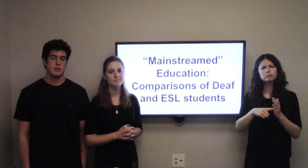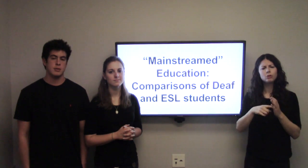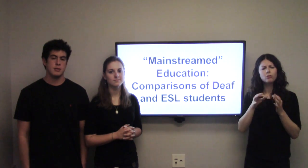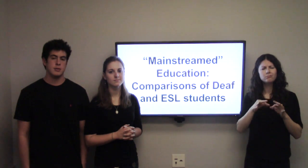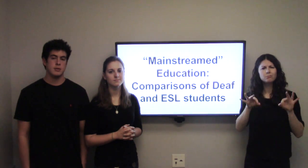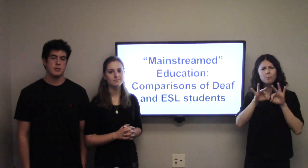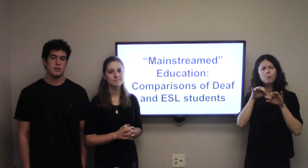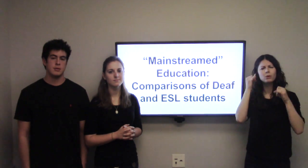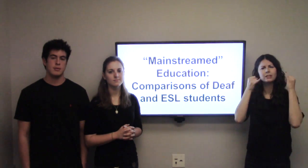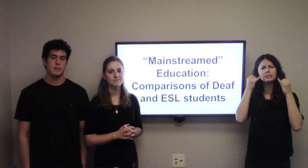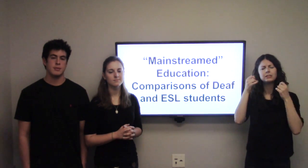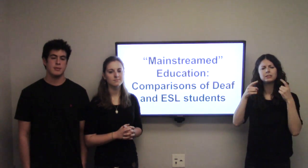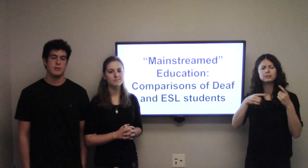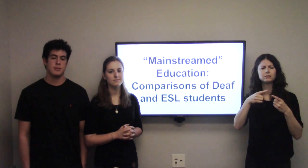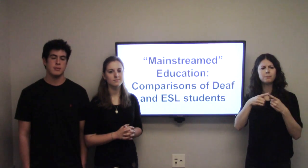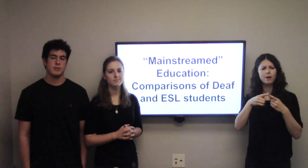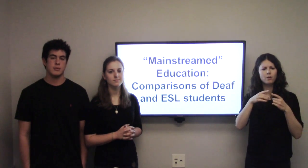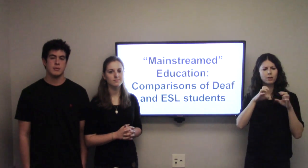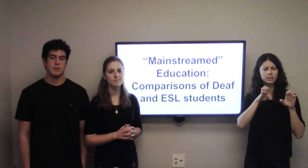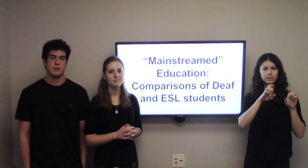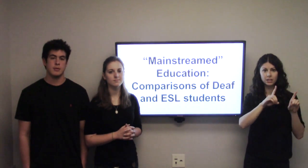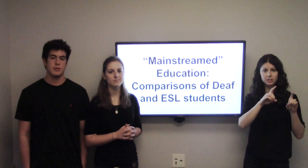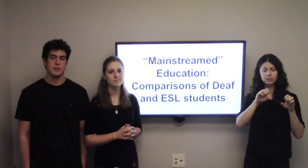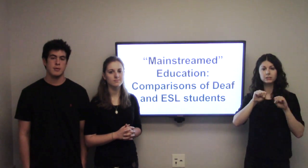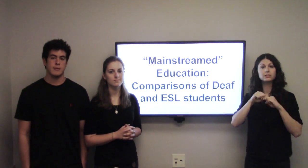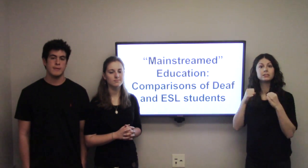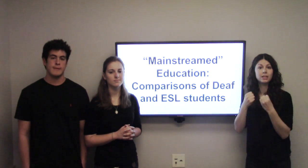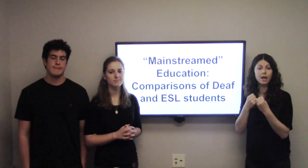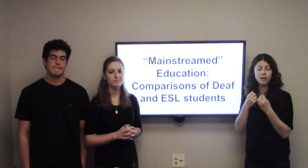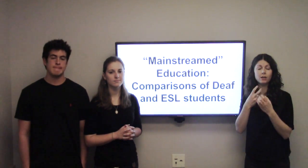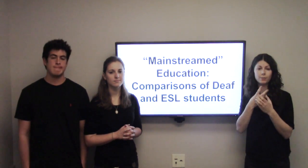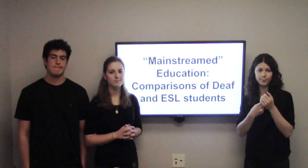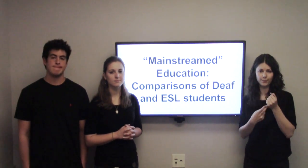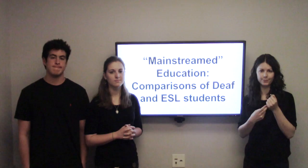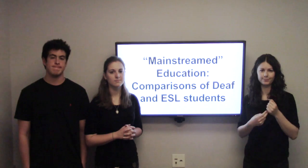reveal important ideas about education and society in general.